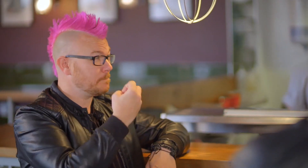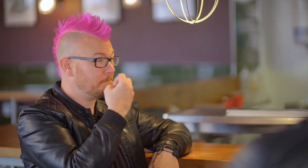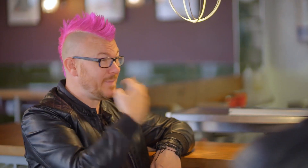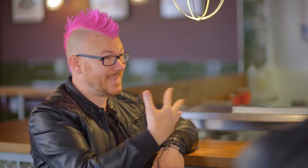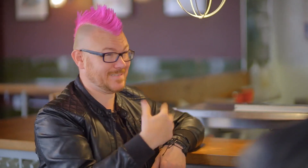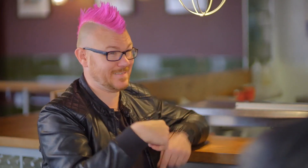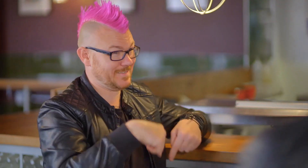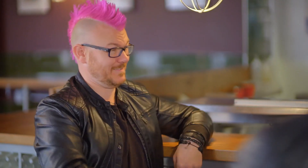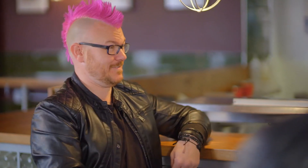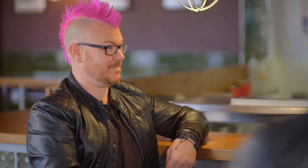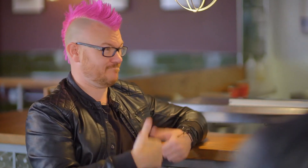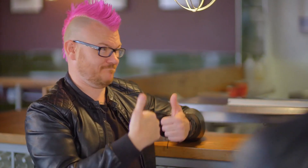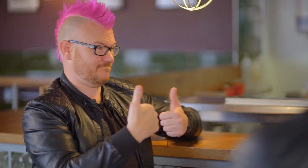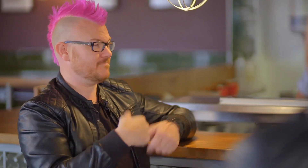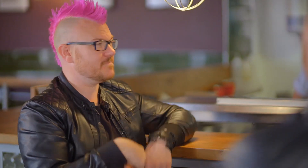Wow, really quite amazing here.